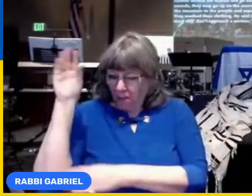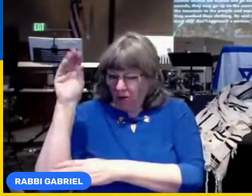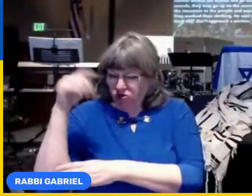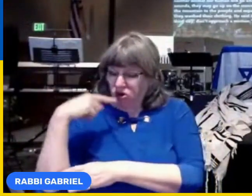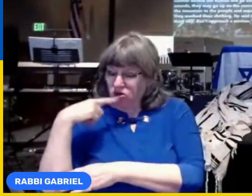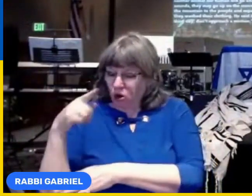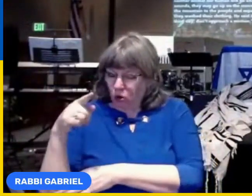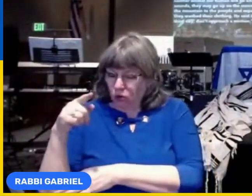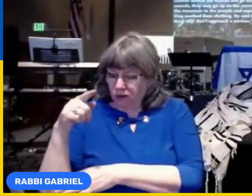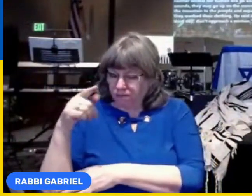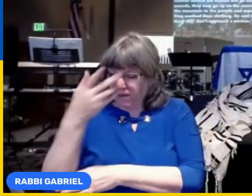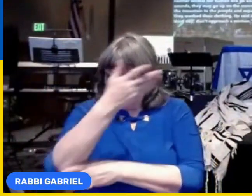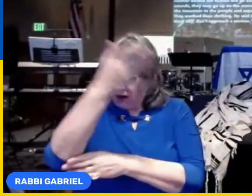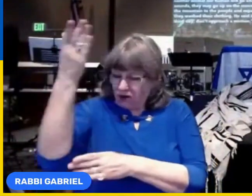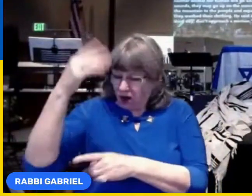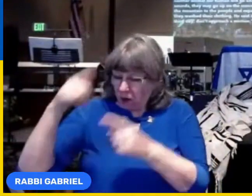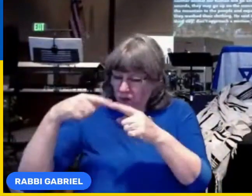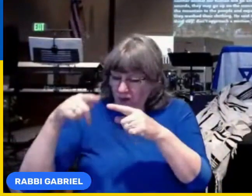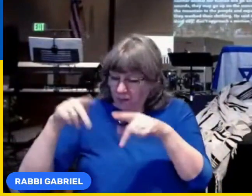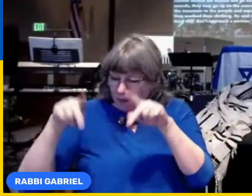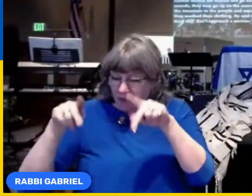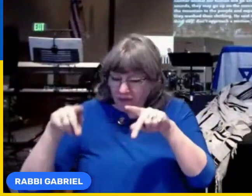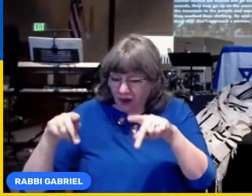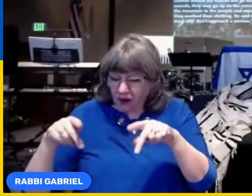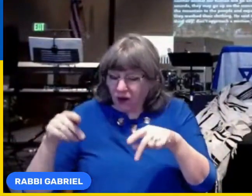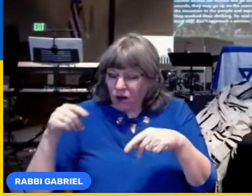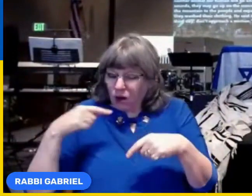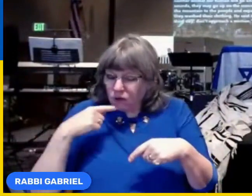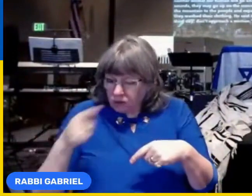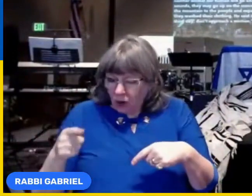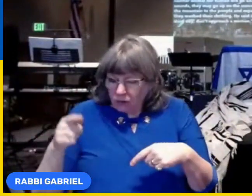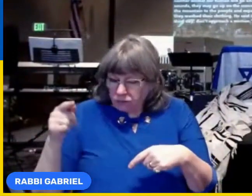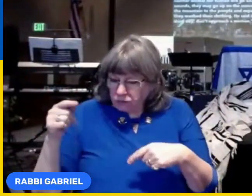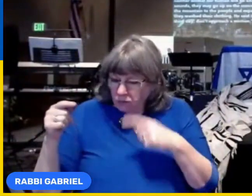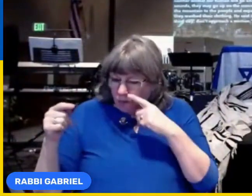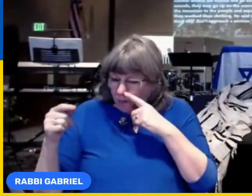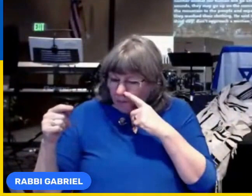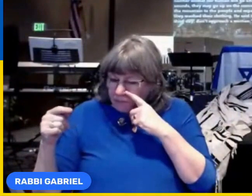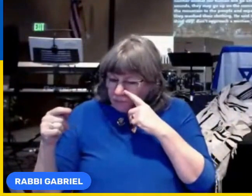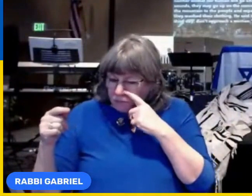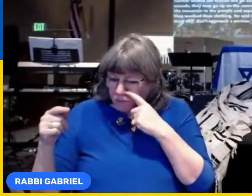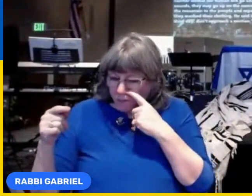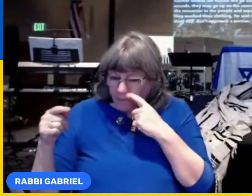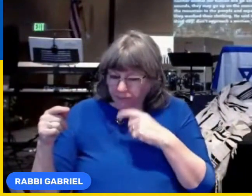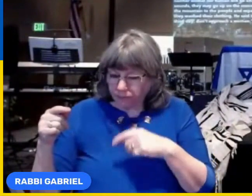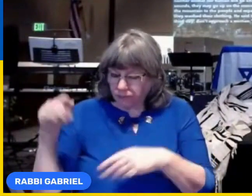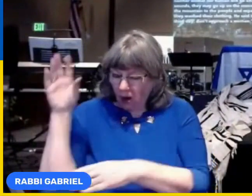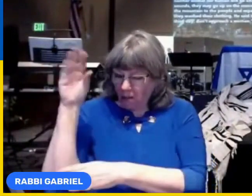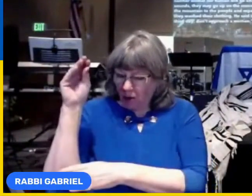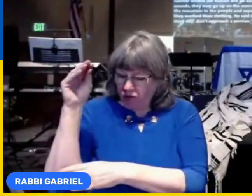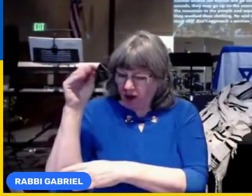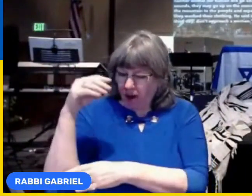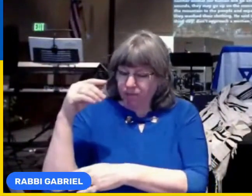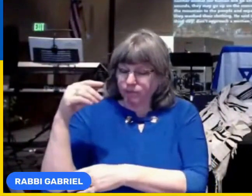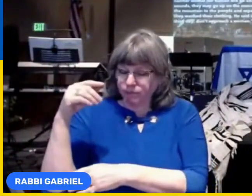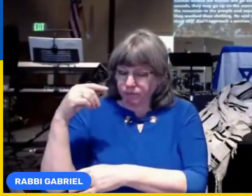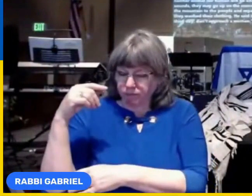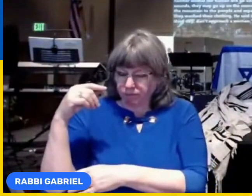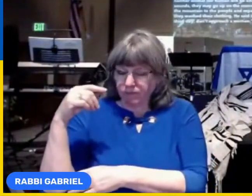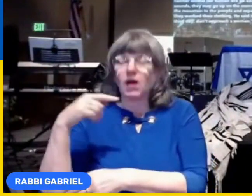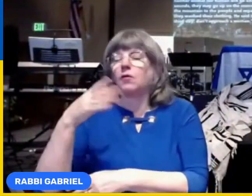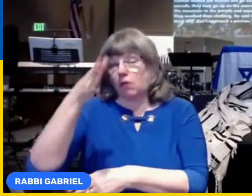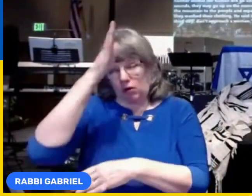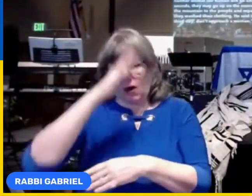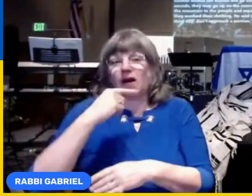by having them wash their clothing, prepare for the third day, for on the third day Adonai will come down on Mount Sinai before the eyes of